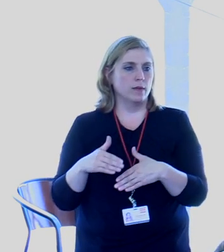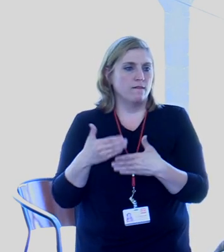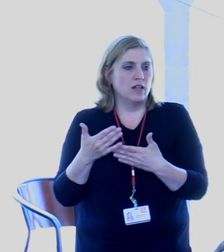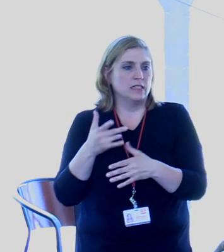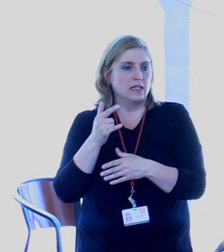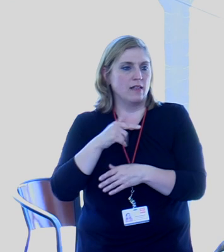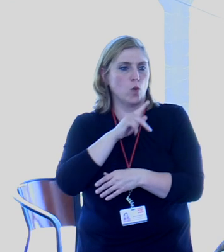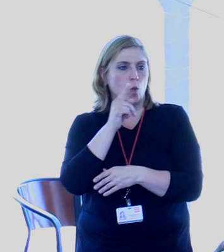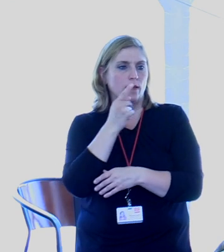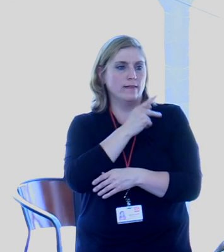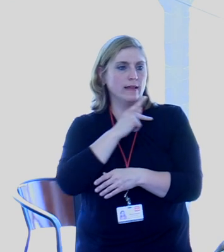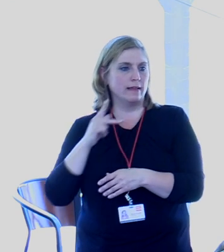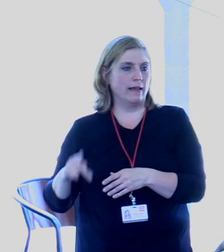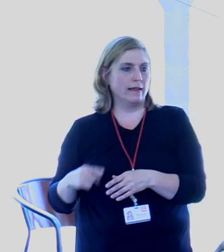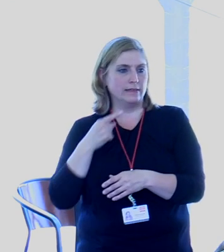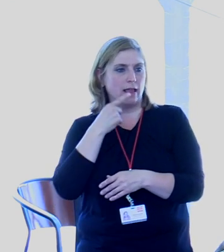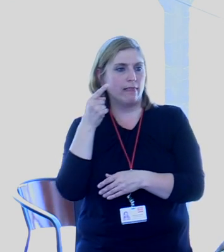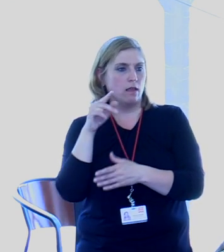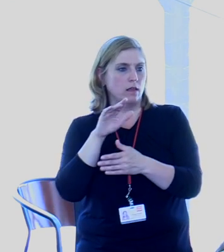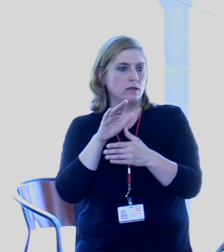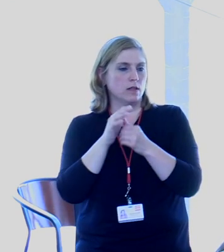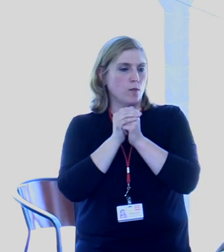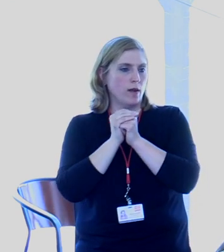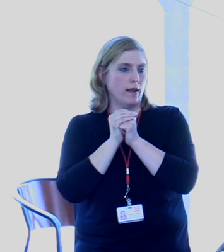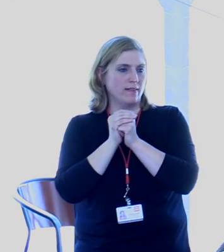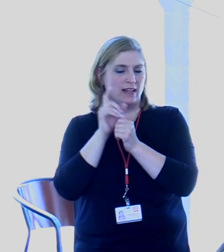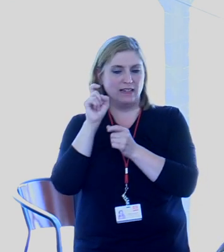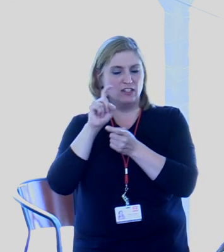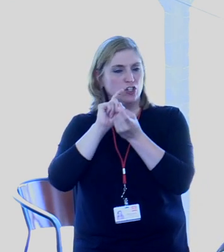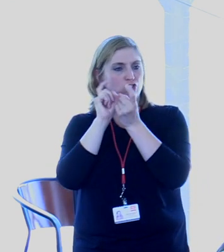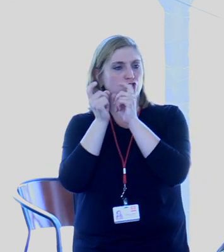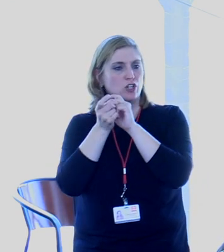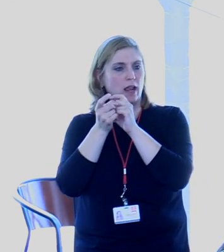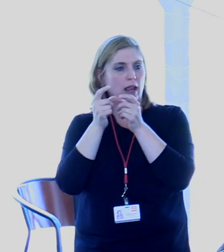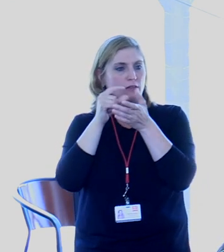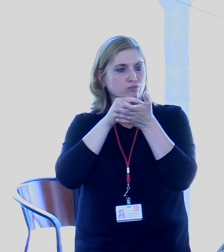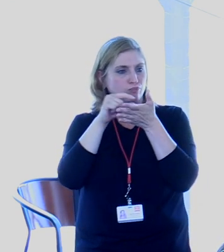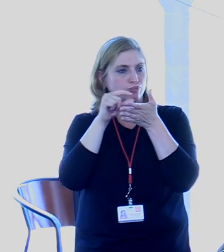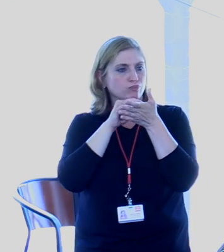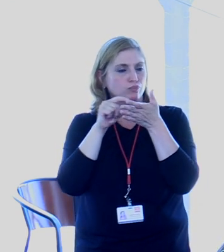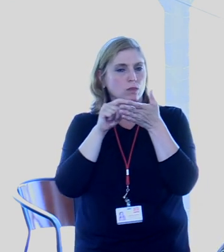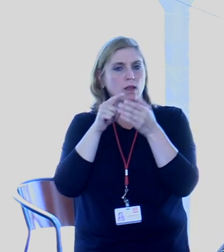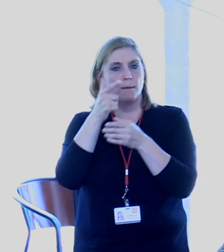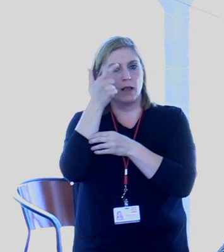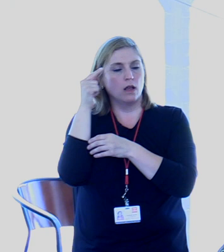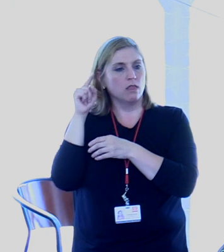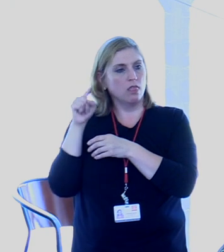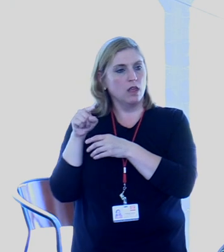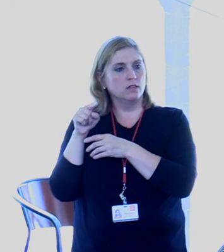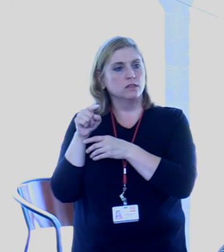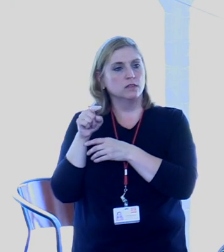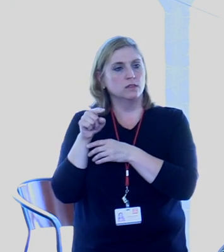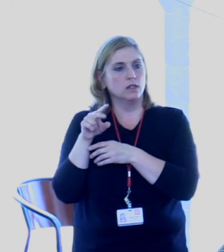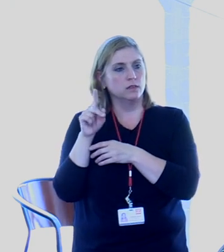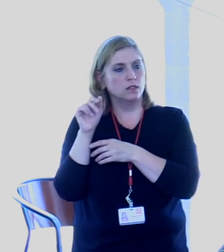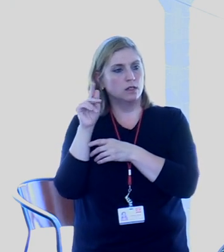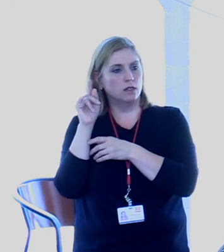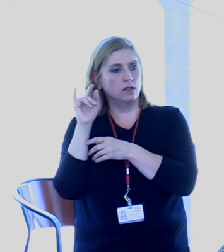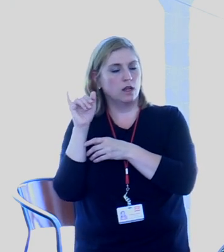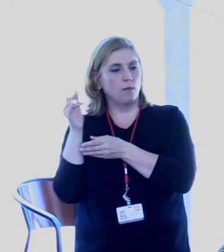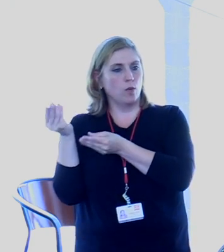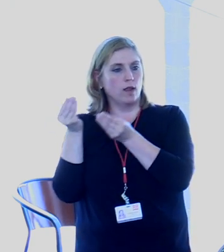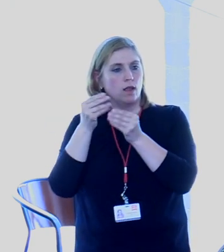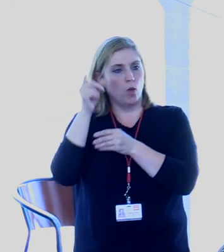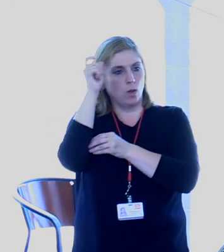could utter this prayer that they had to change the text. Okay, because this dignity of bringing wisdom into the